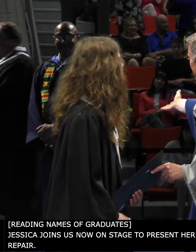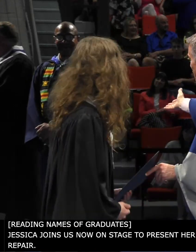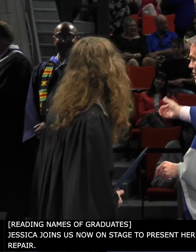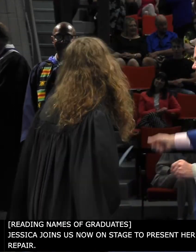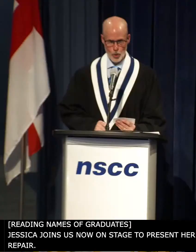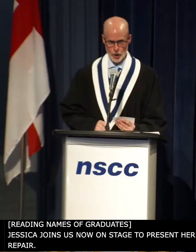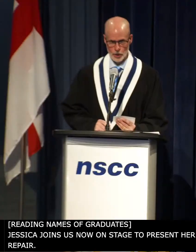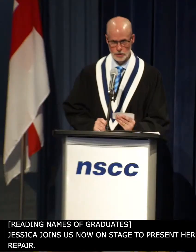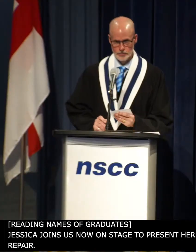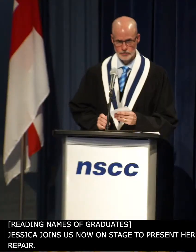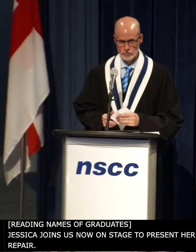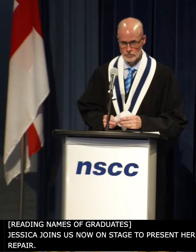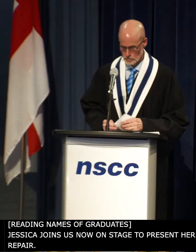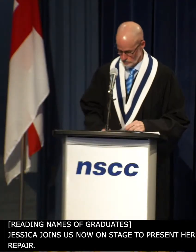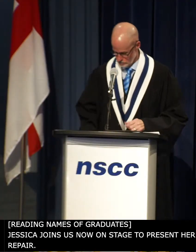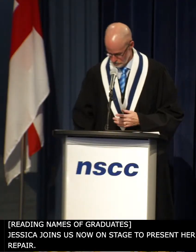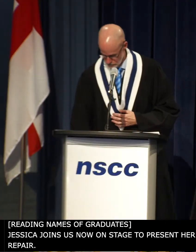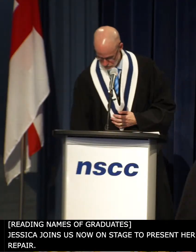Jacob Power.